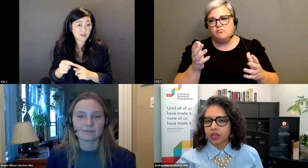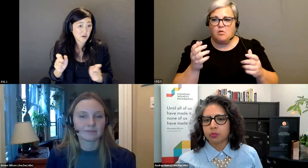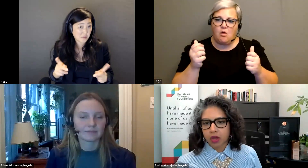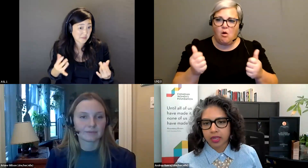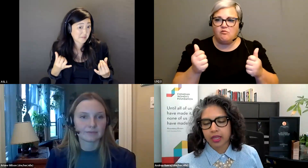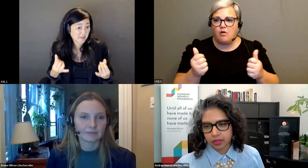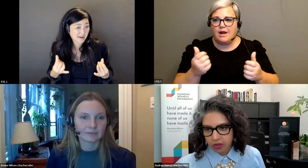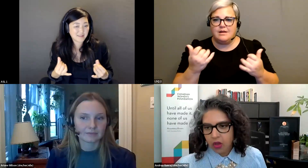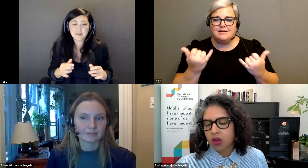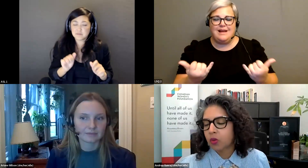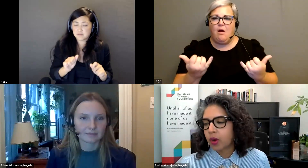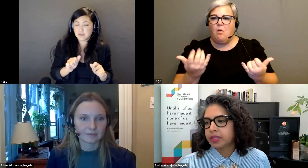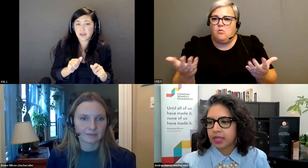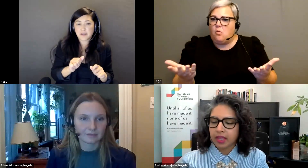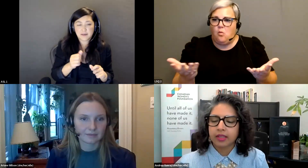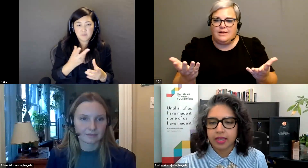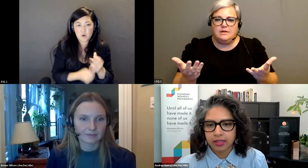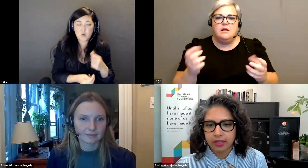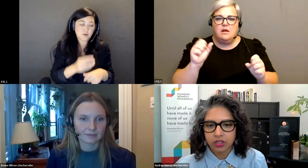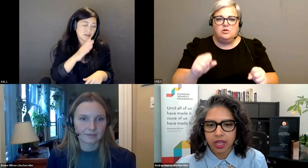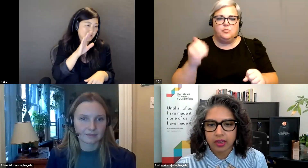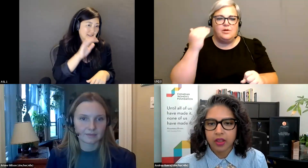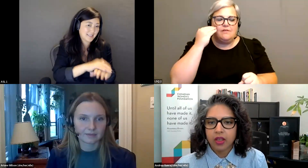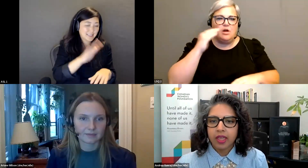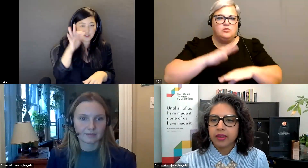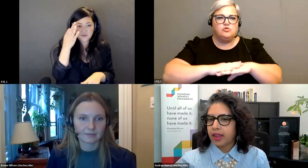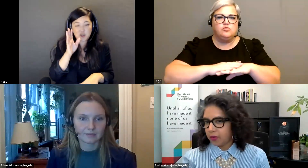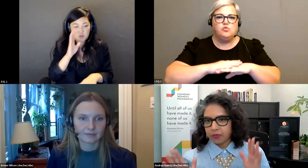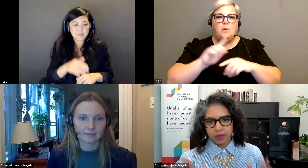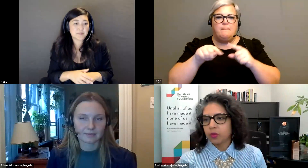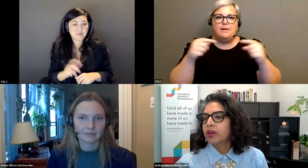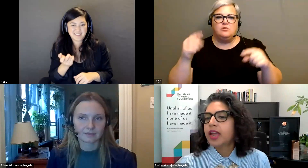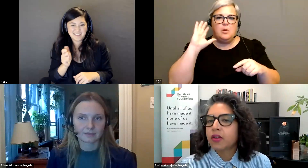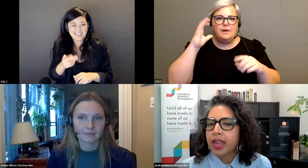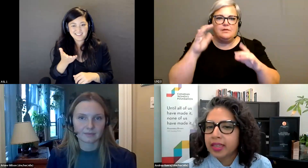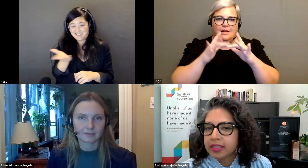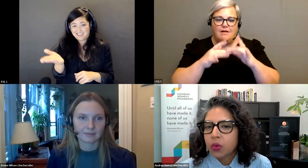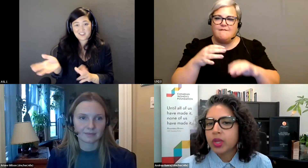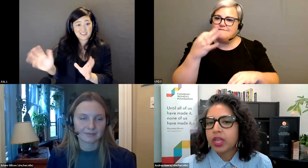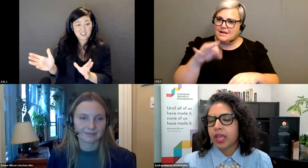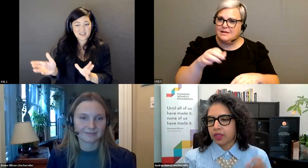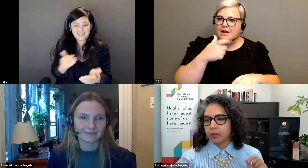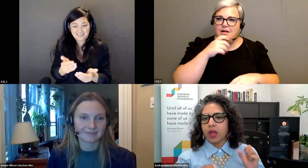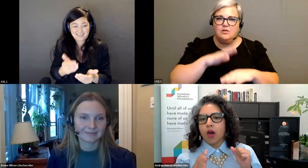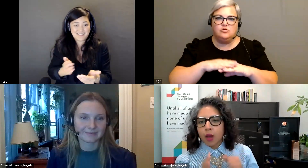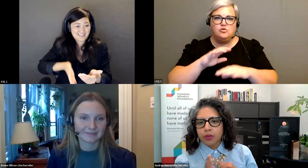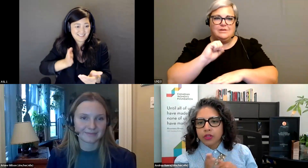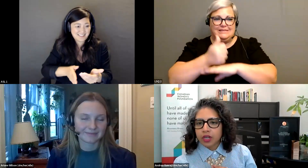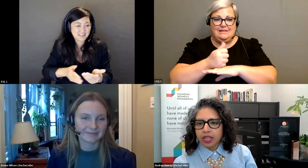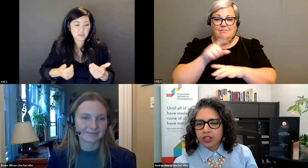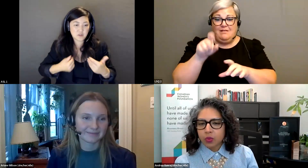and French podcasts on our website. The link is in the chat. Now, we're at our end. We have